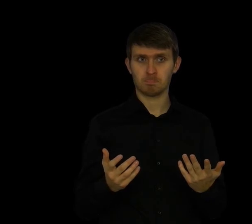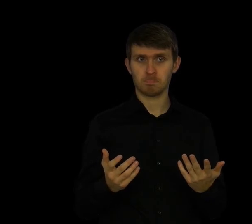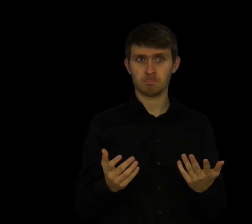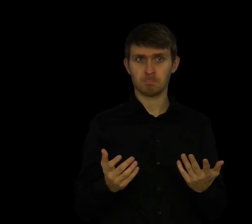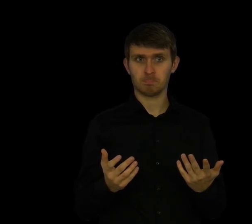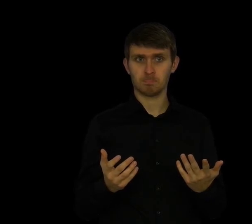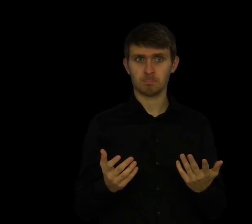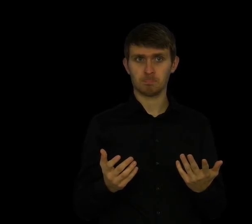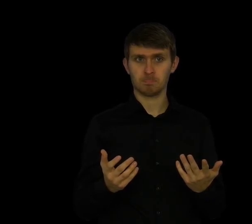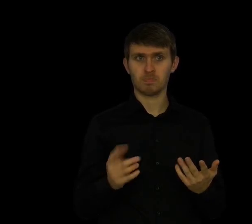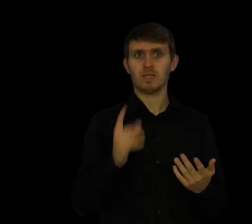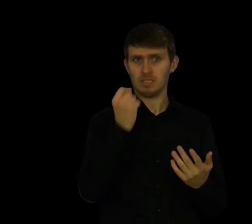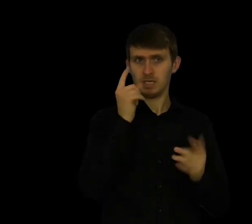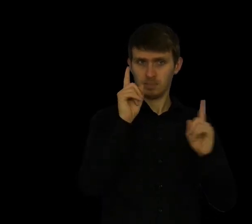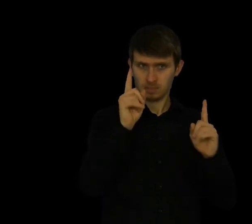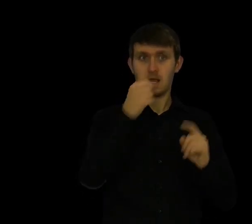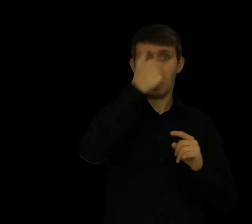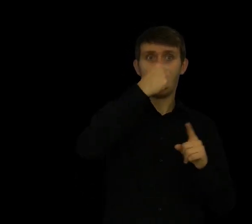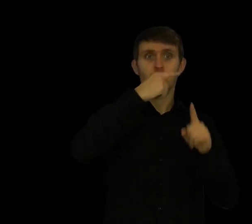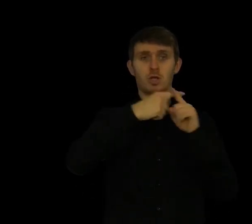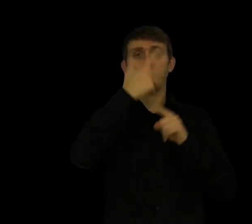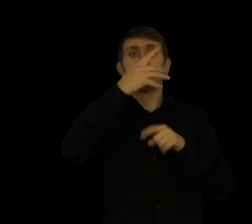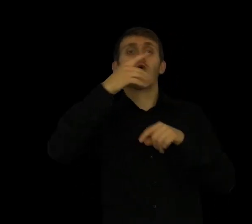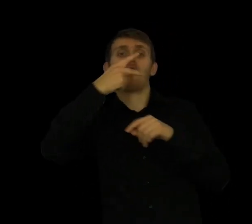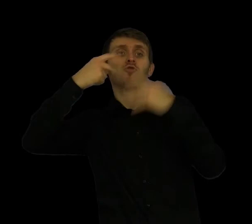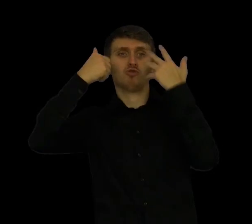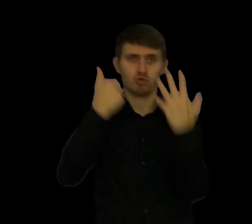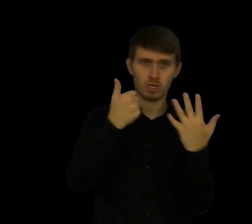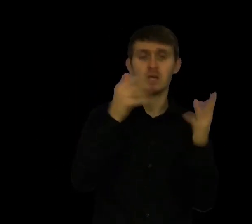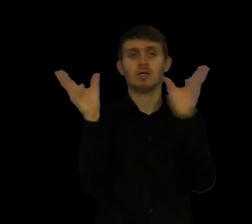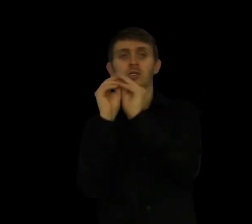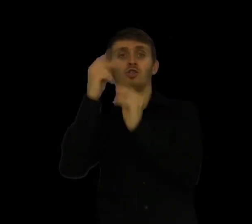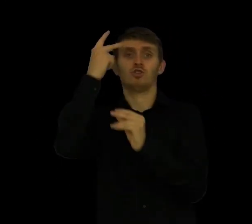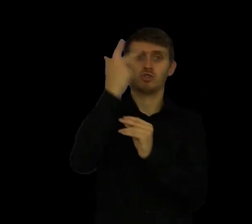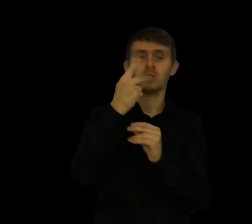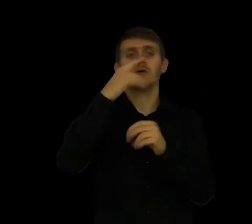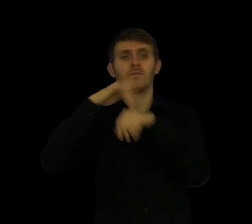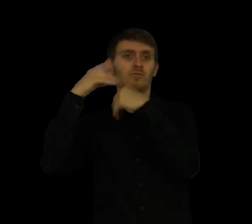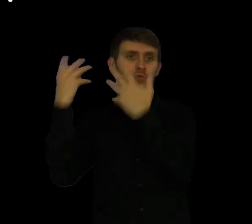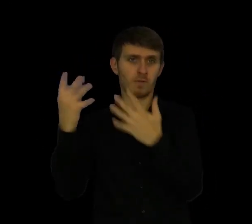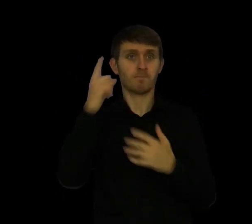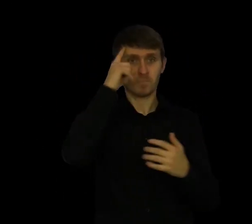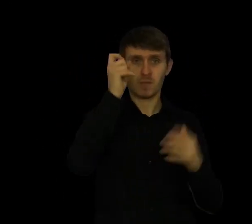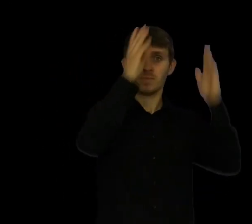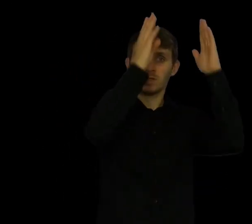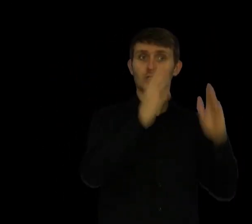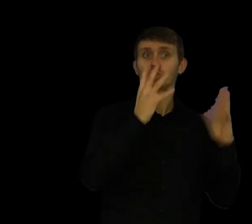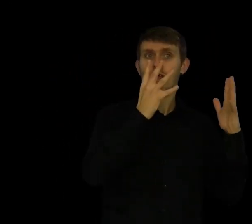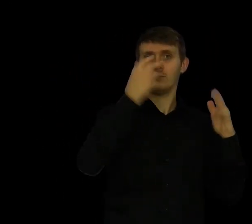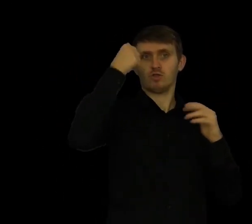is equal to, 1 plus 5 is equal to 6 plus 3 is equal to 9. But we have to remind ourselves, this